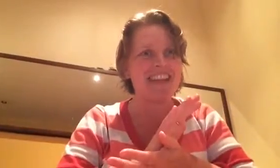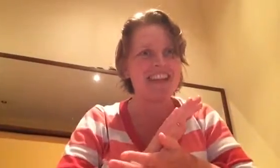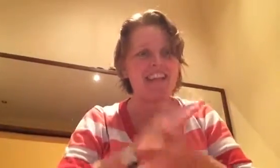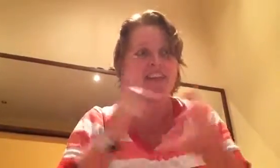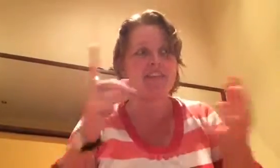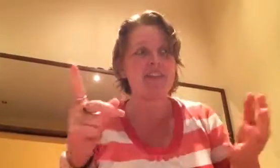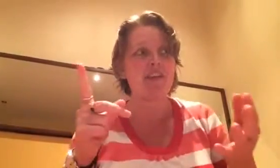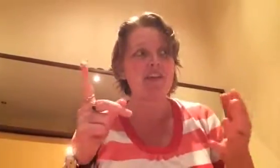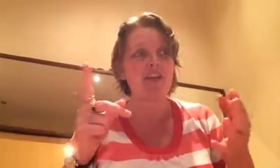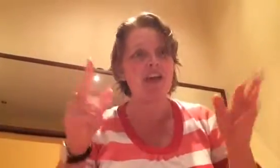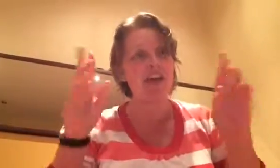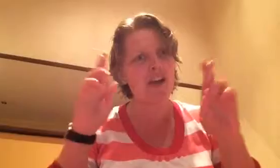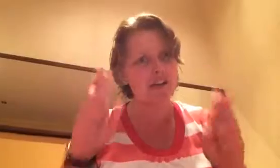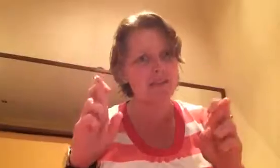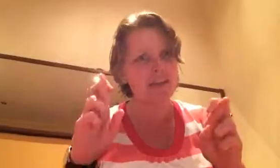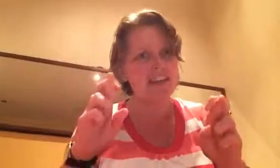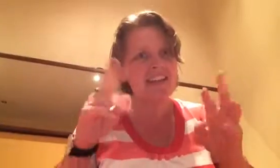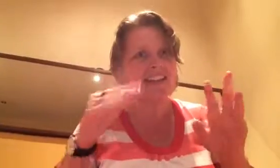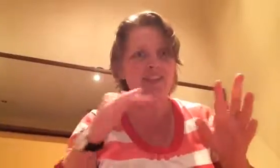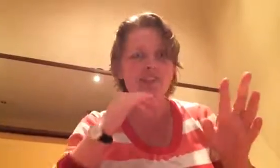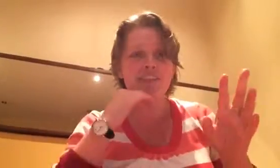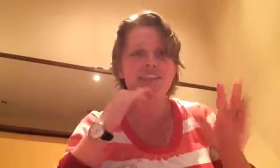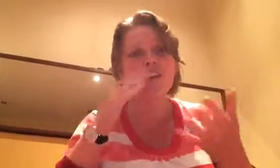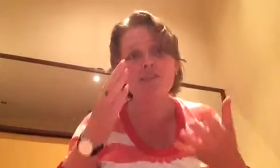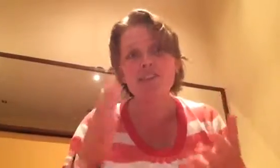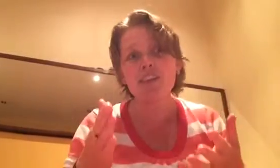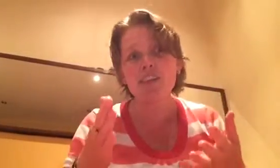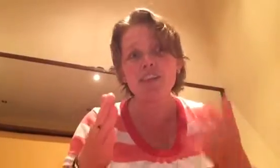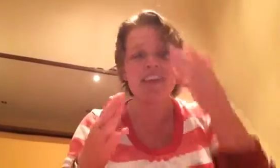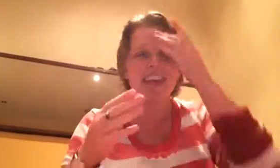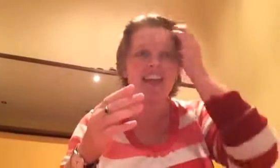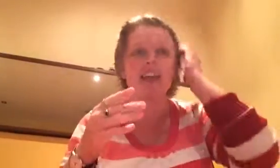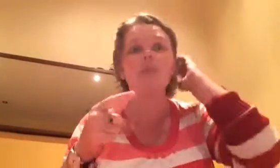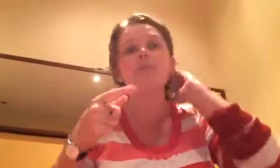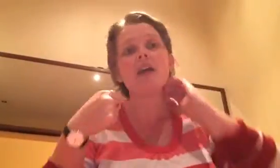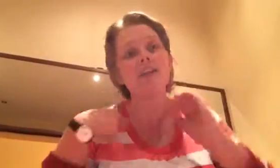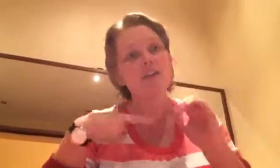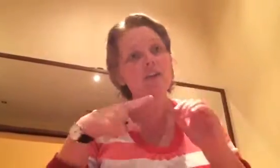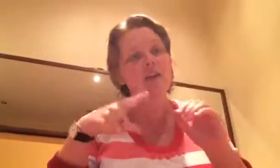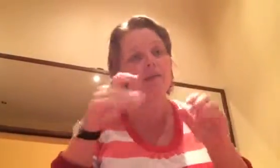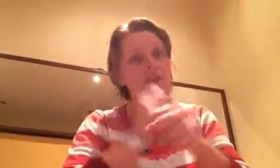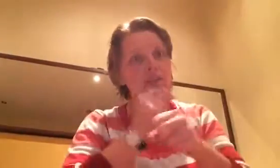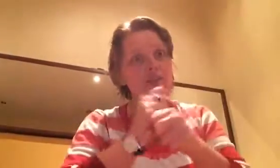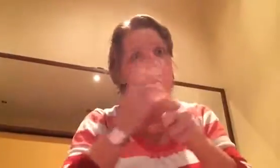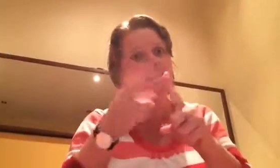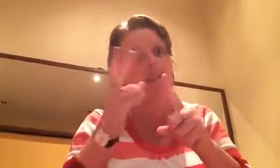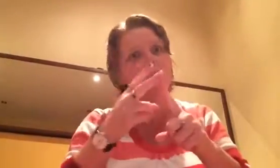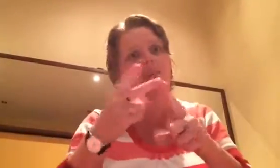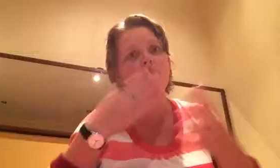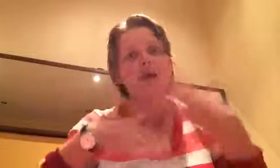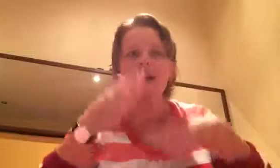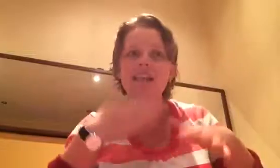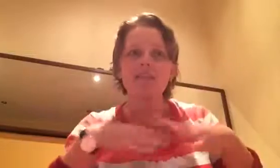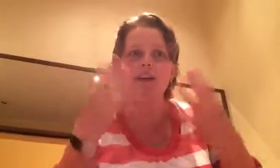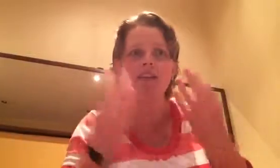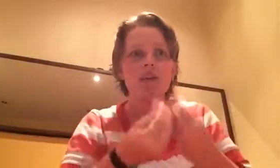Okay, so I hope that's sort of enough for you. I know I'm going to do another one on behaviour